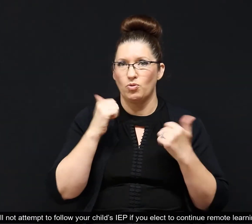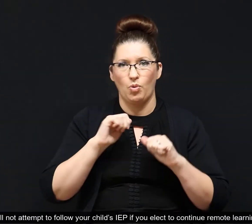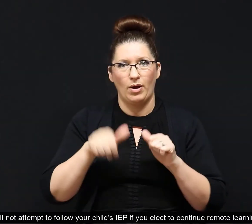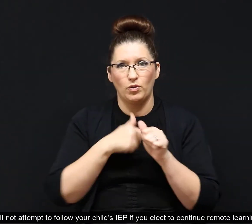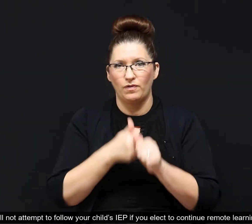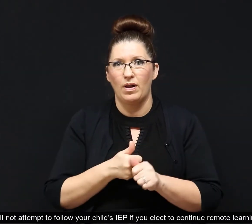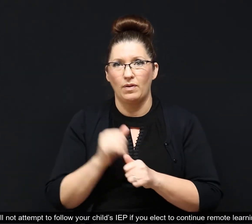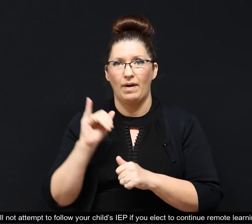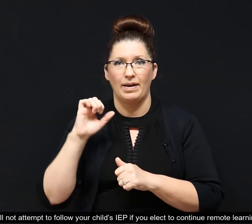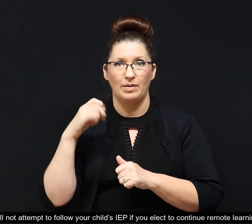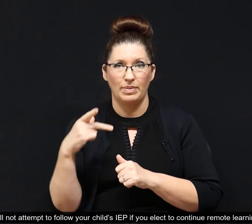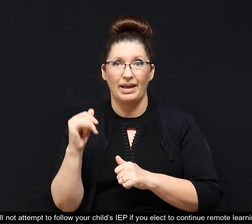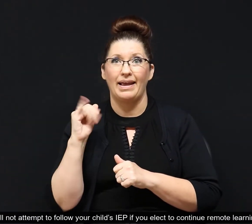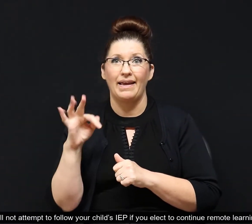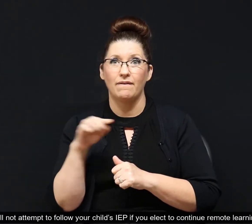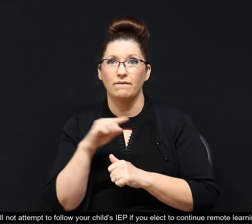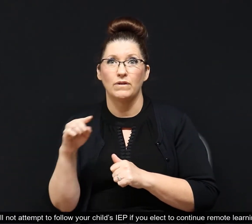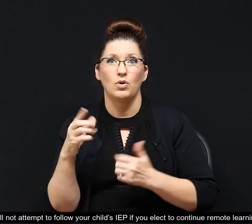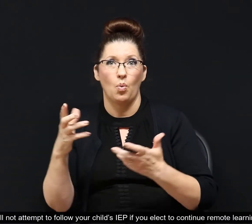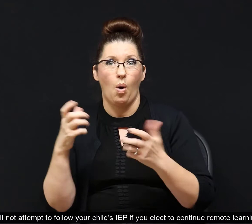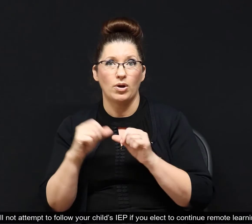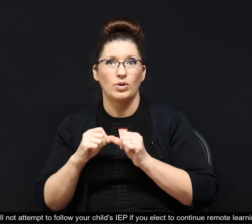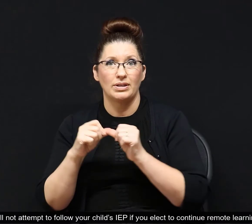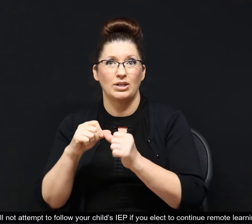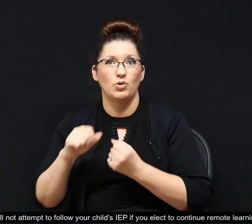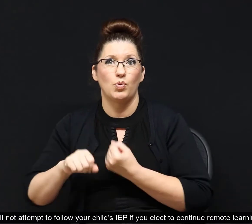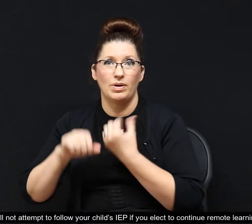if you elect to continue remote learning for your child.